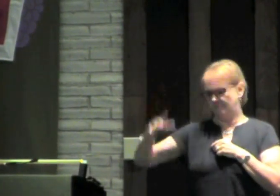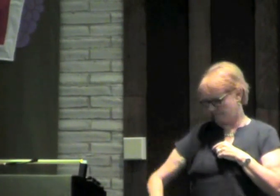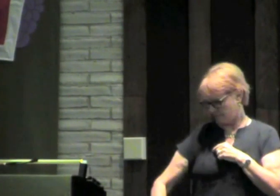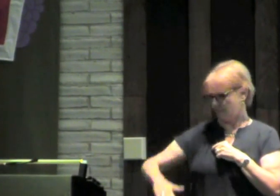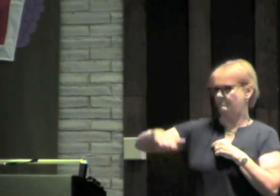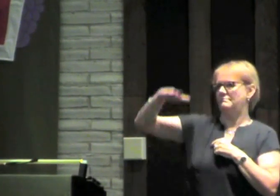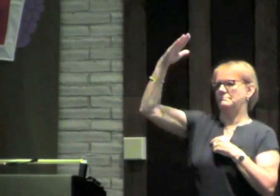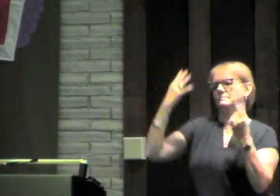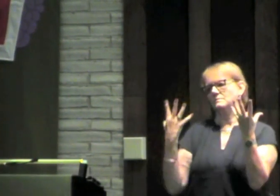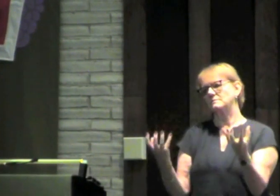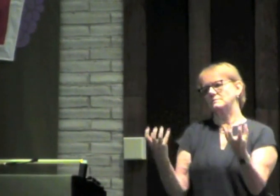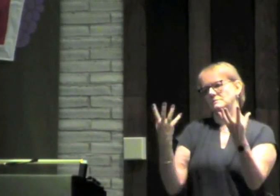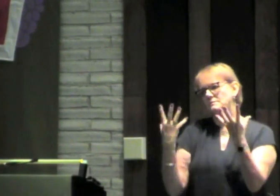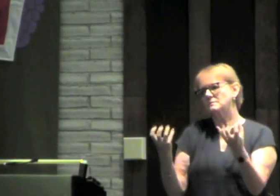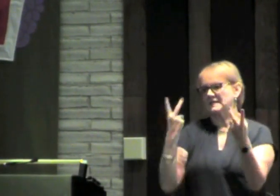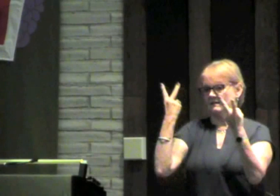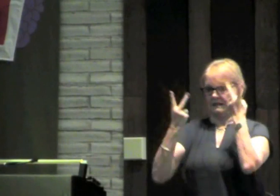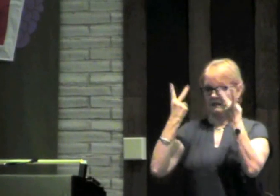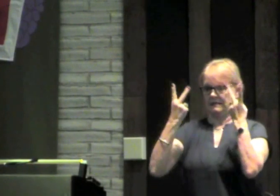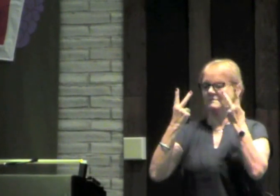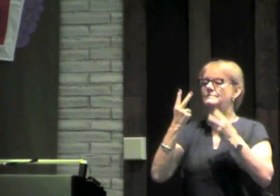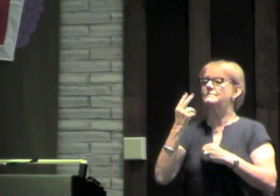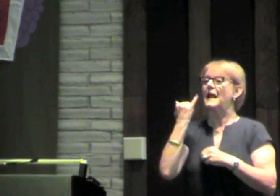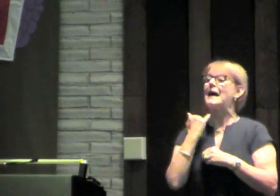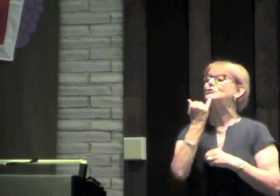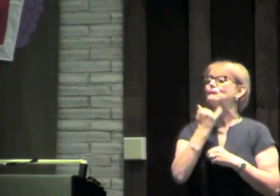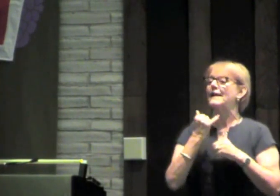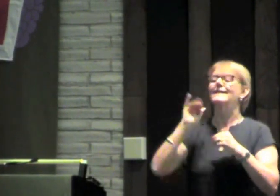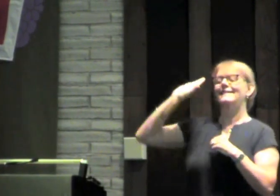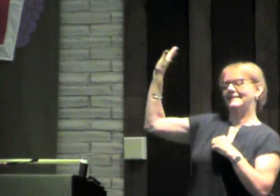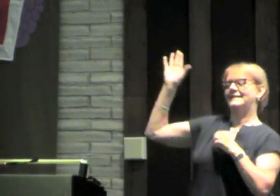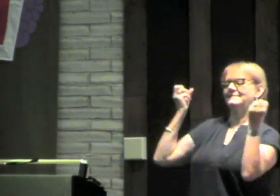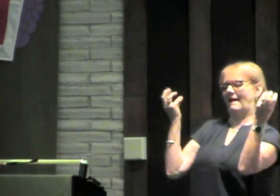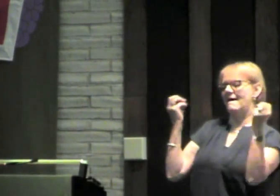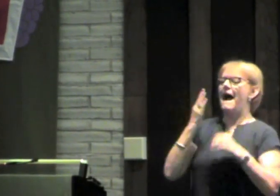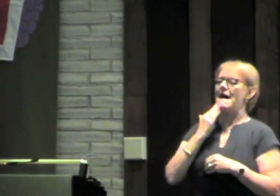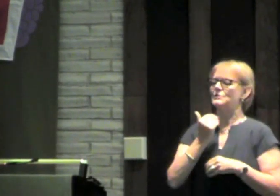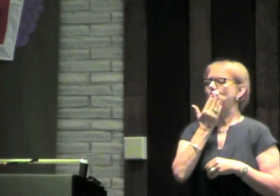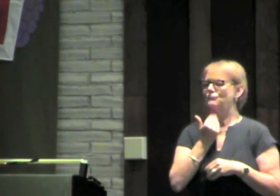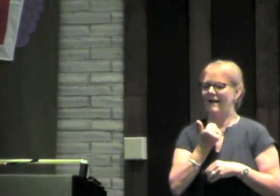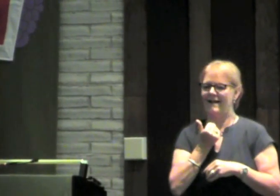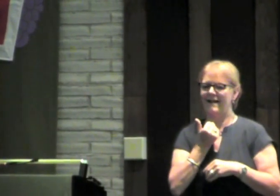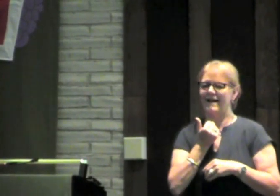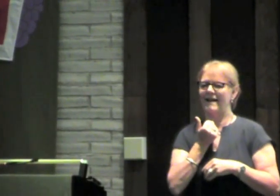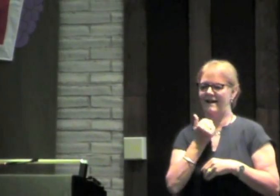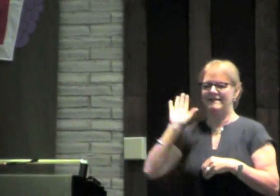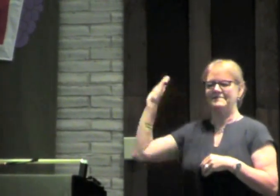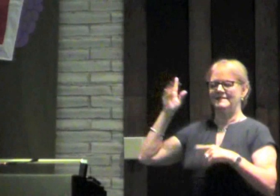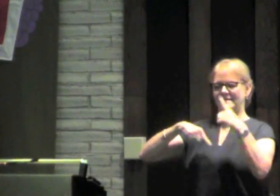Anyway, Eddie's dream his entire life was to visit Israel. And he signs it like a little differently